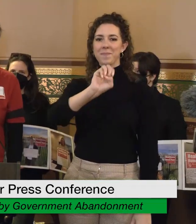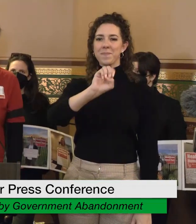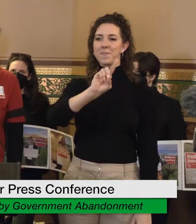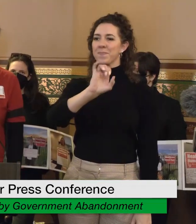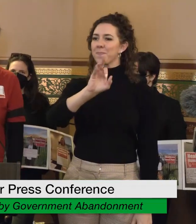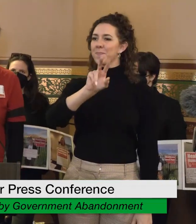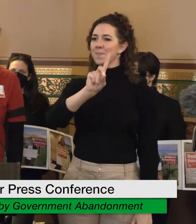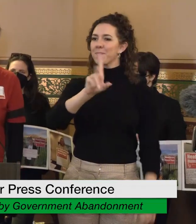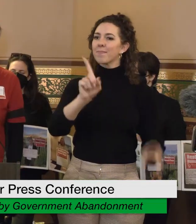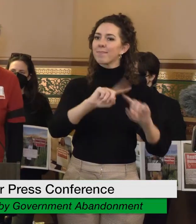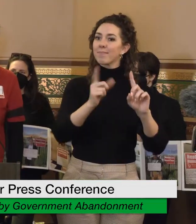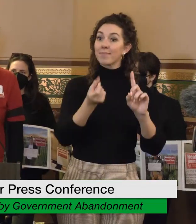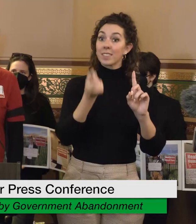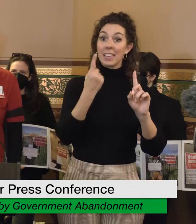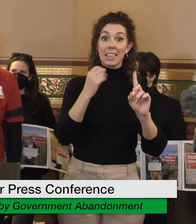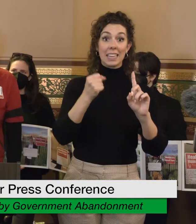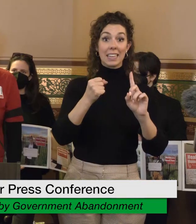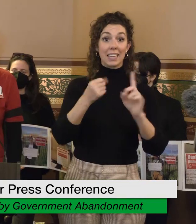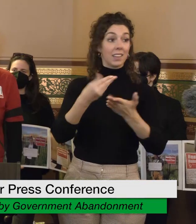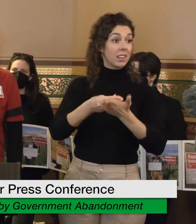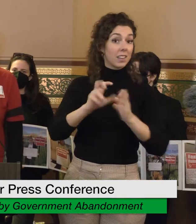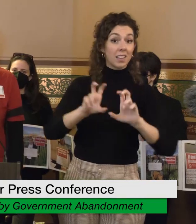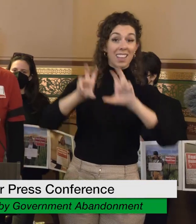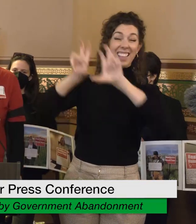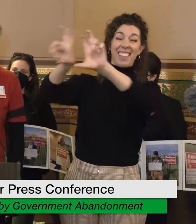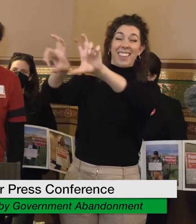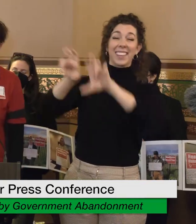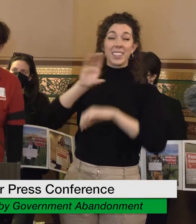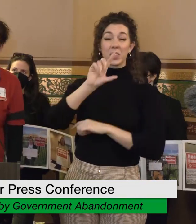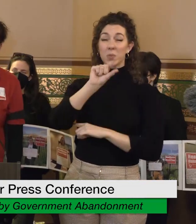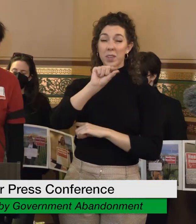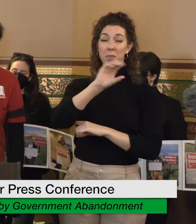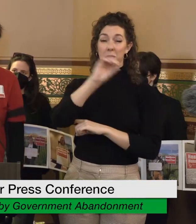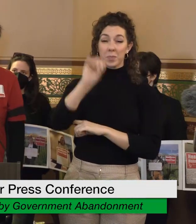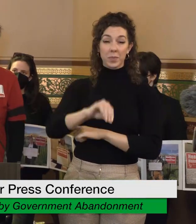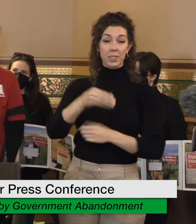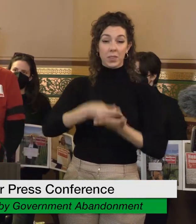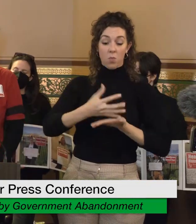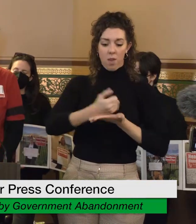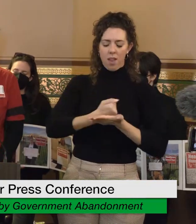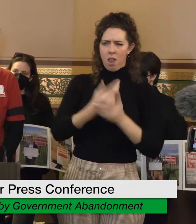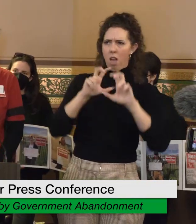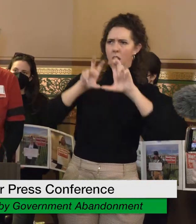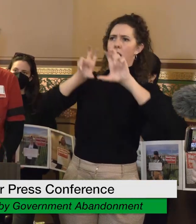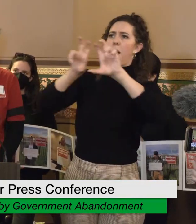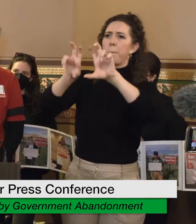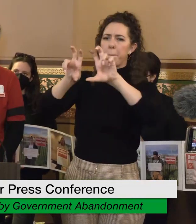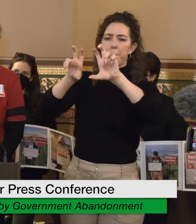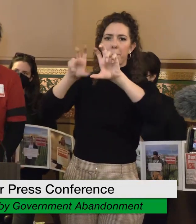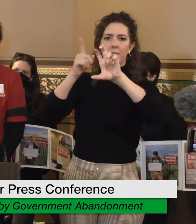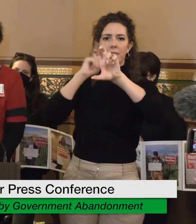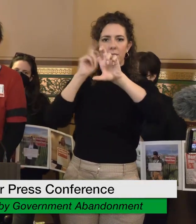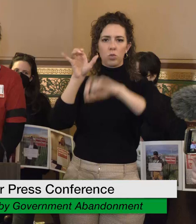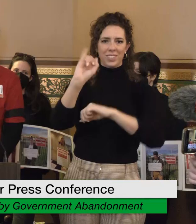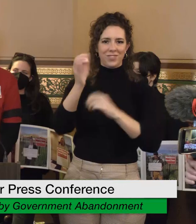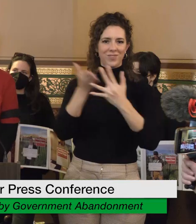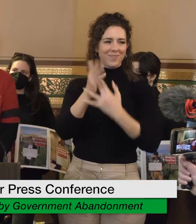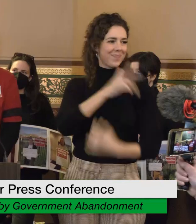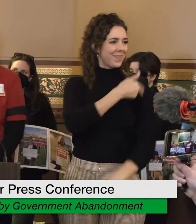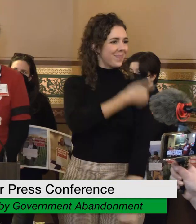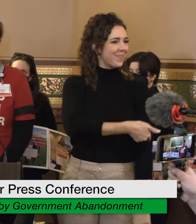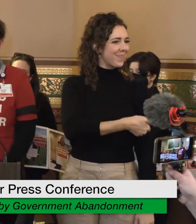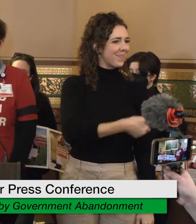afford to dedicate the upwards of 20% of their wages to buy insurance through the hospital. And